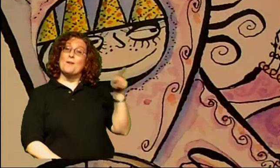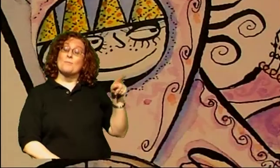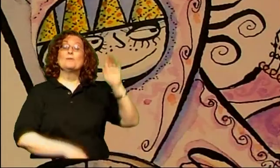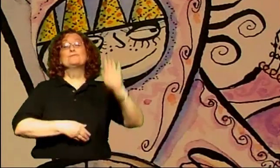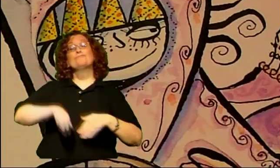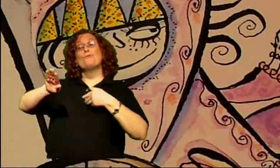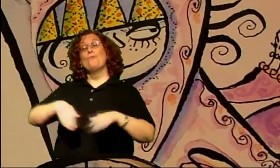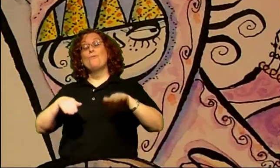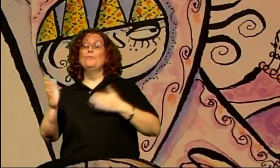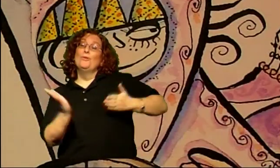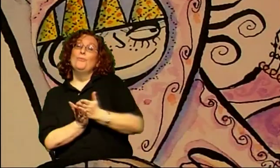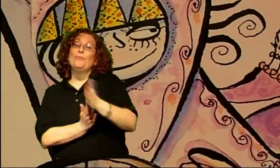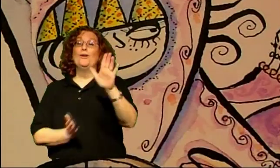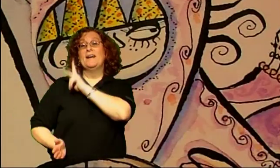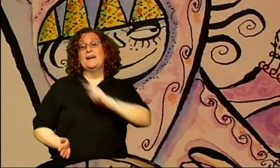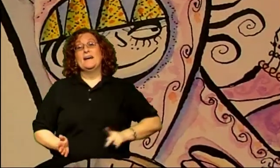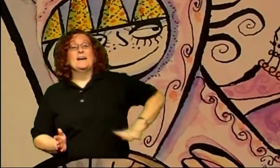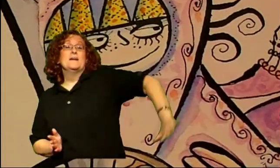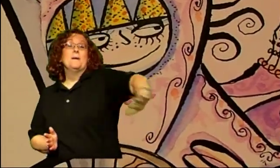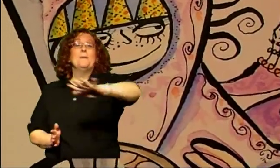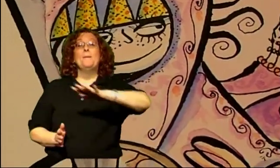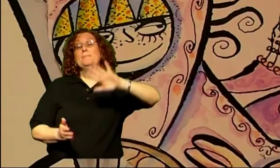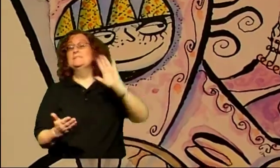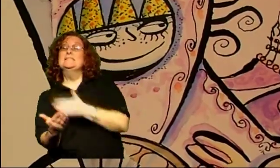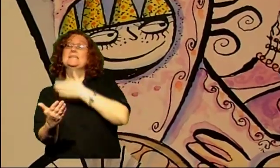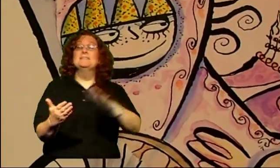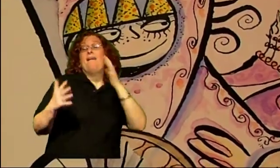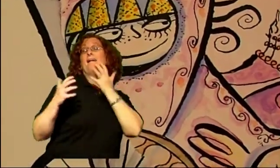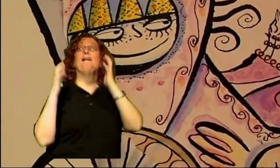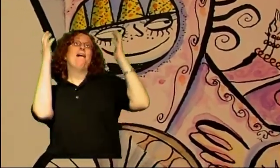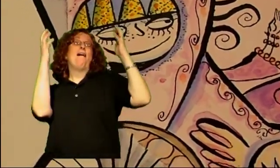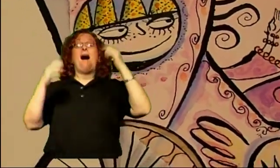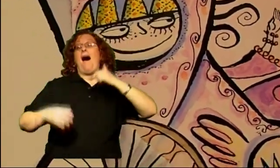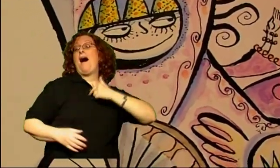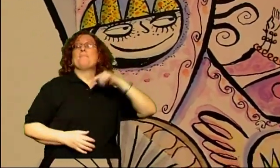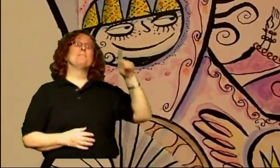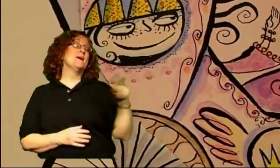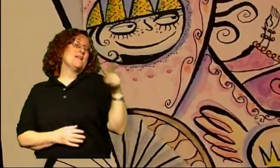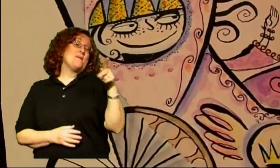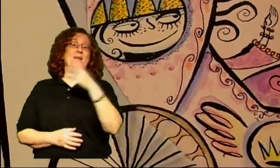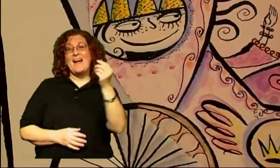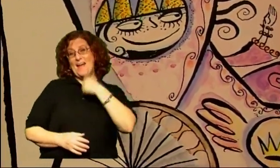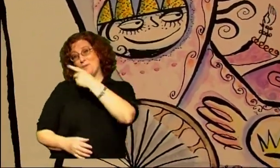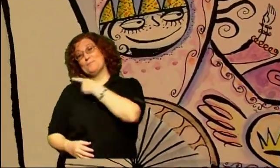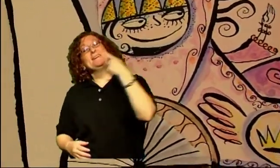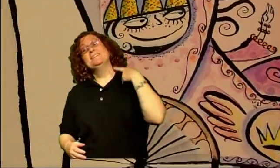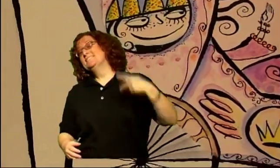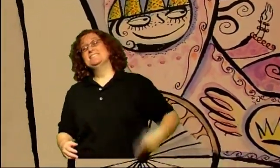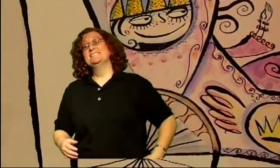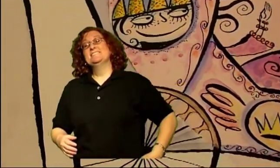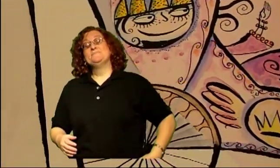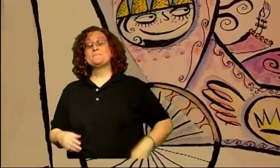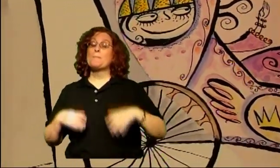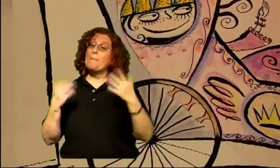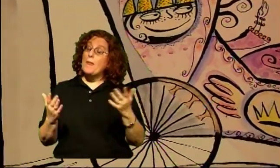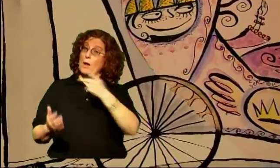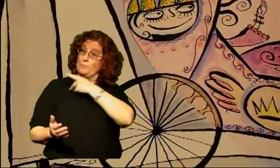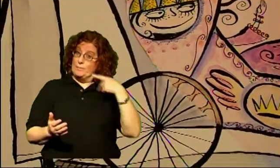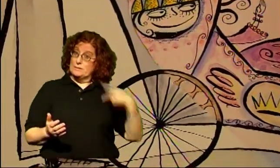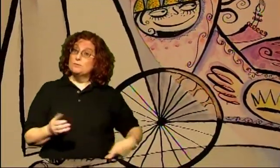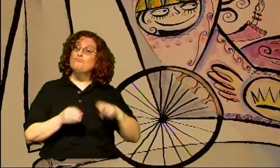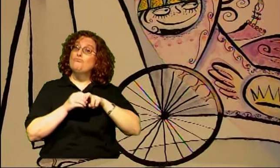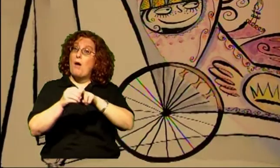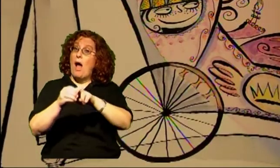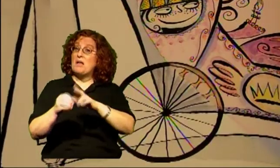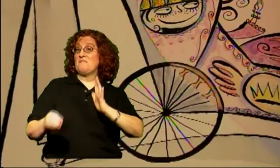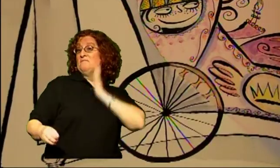"I'm Penelope, and I am a princess," she caroled when she strolled through her kingdom. Princesses rode in chariots. Penelope had lots